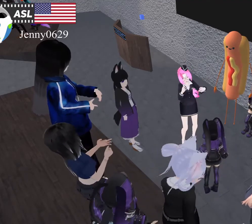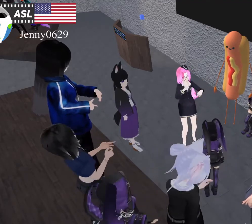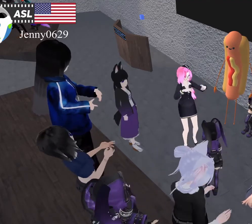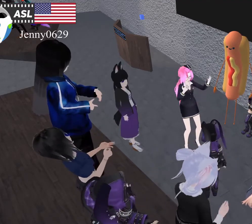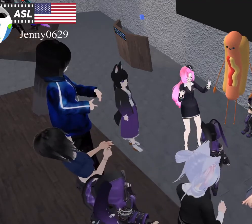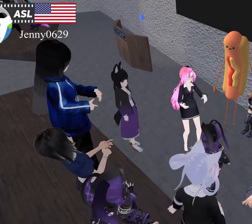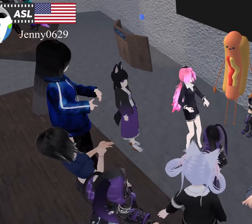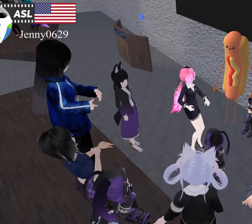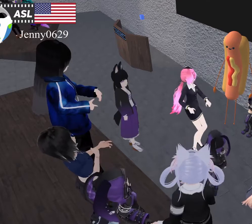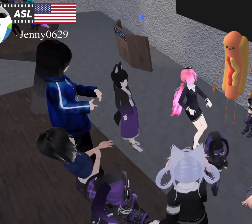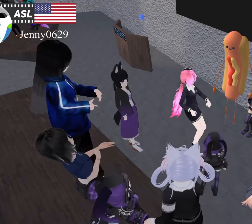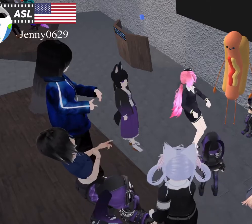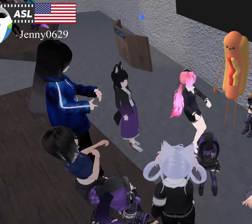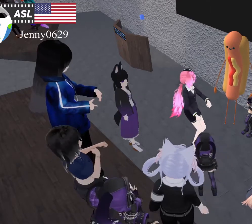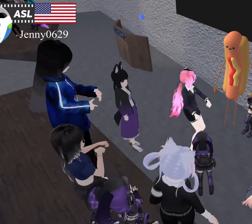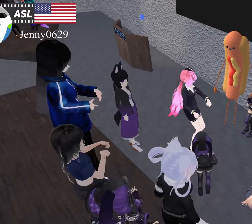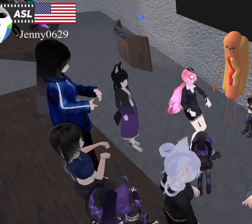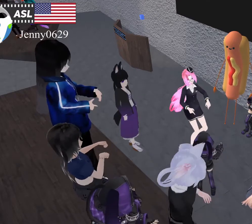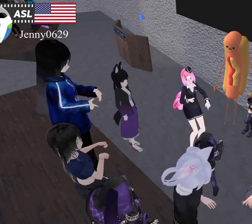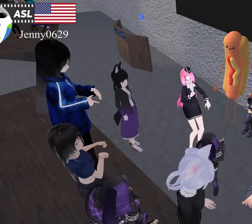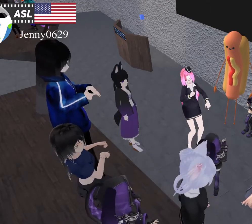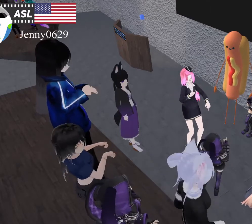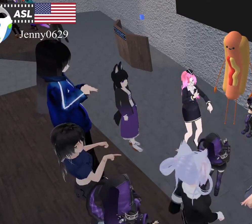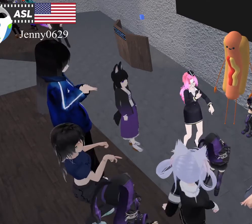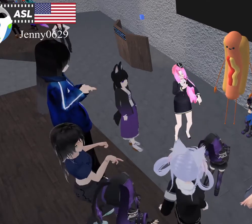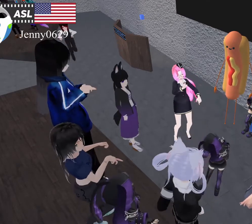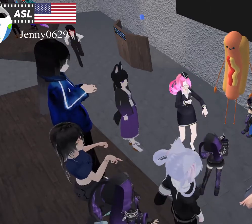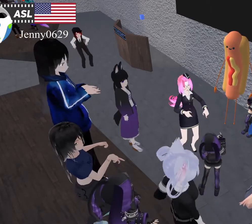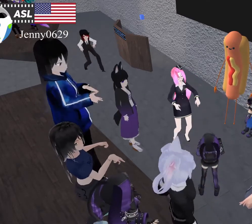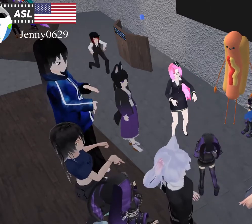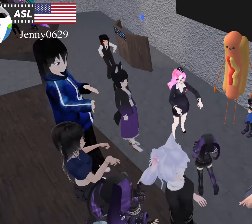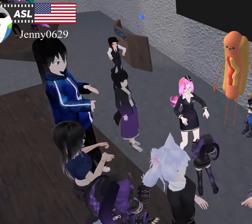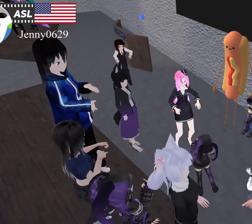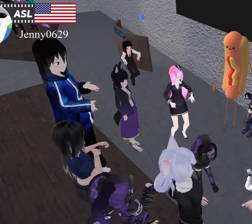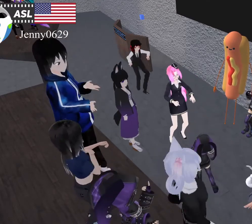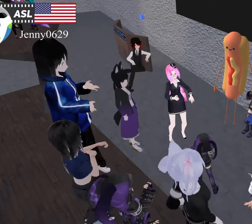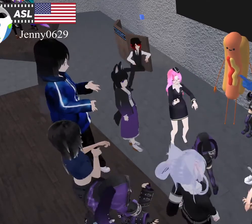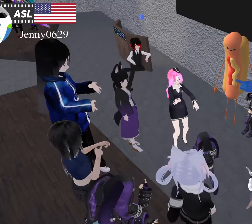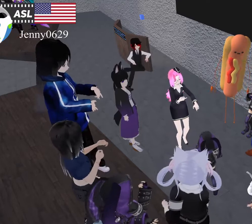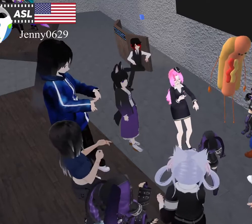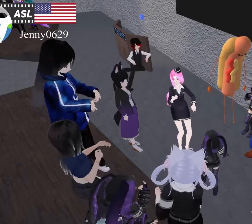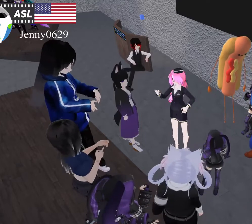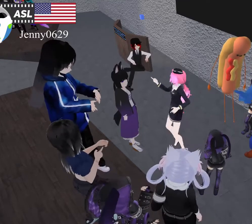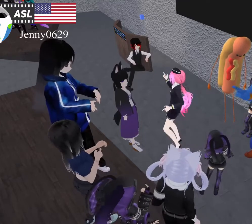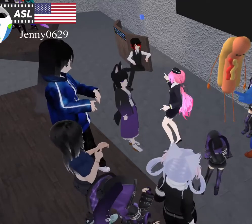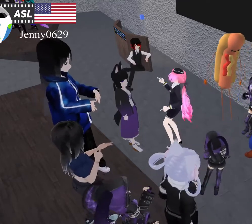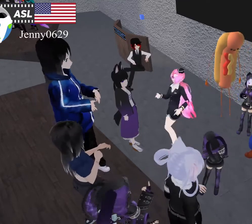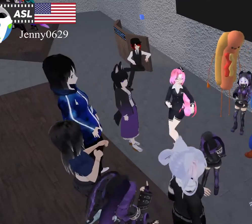for fun. But yeah, you will be graded. Oh, I This thought we is were your gonna get final. banned out. Yeah, Oh, okay. I thought we whoever get does blocked better, by you. whoever does